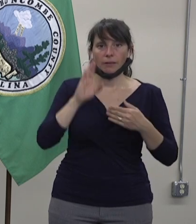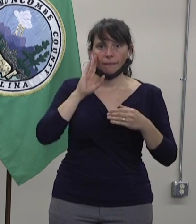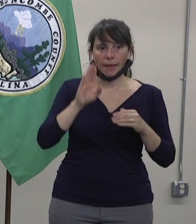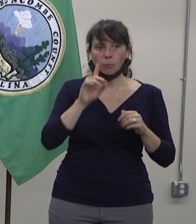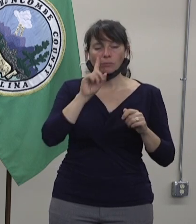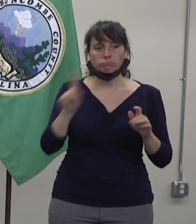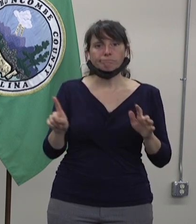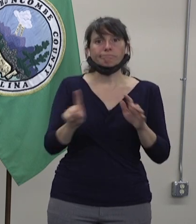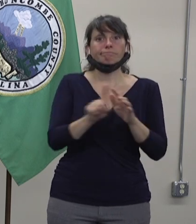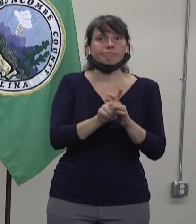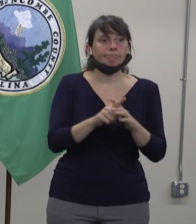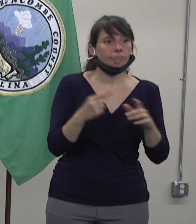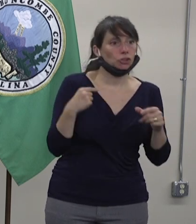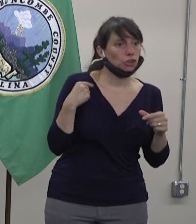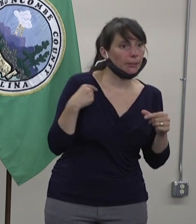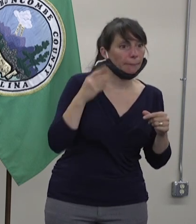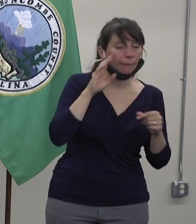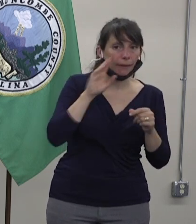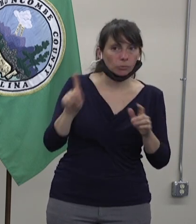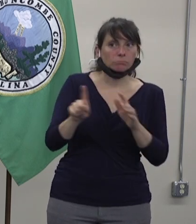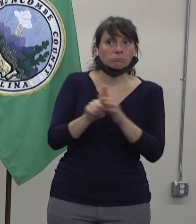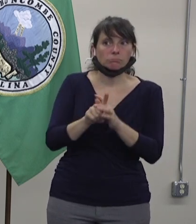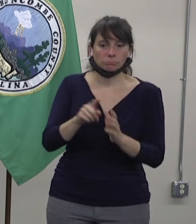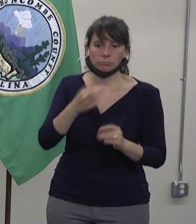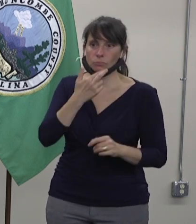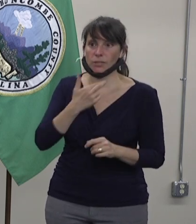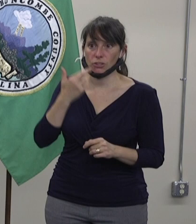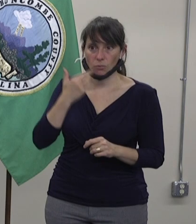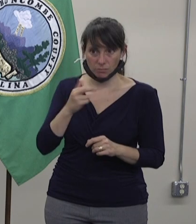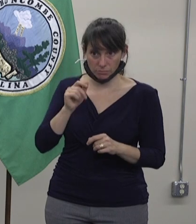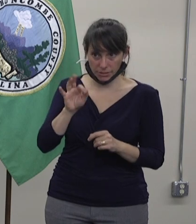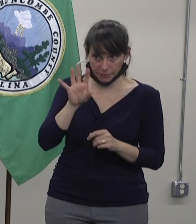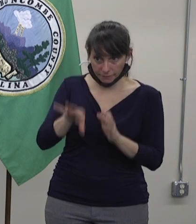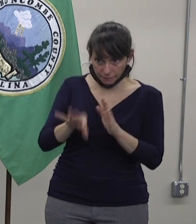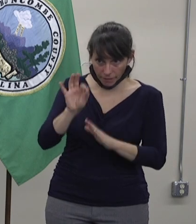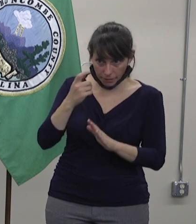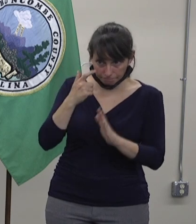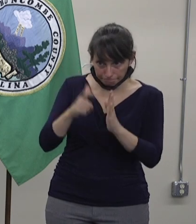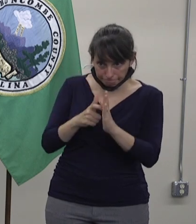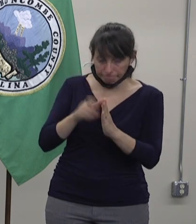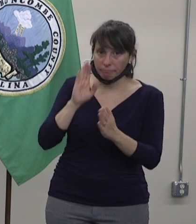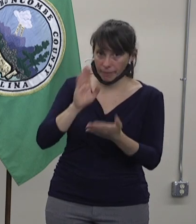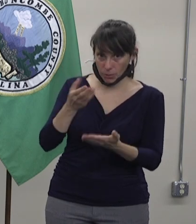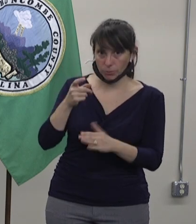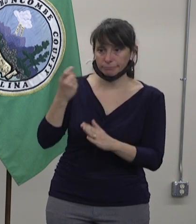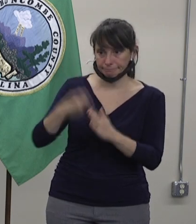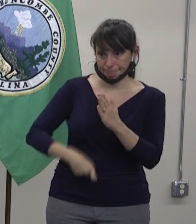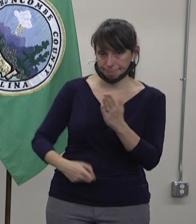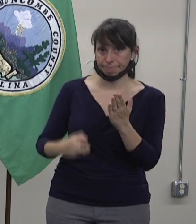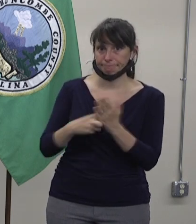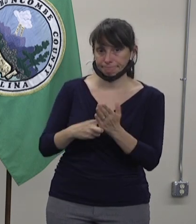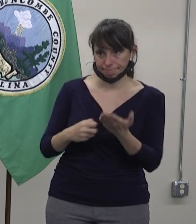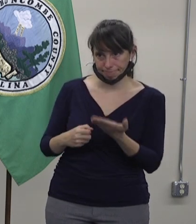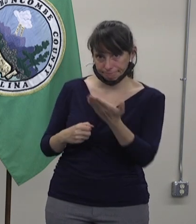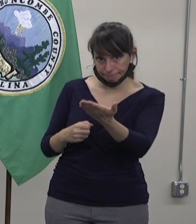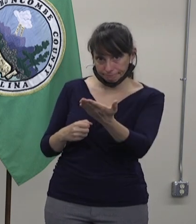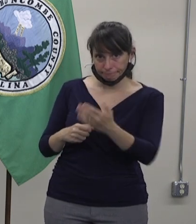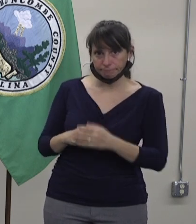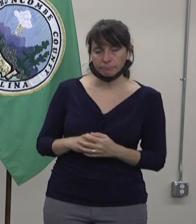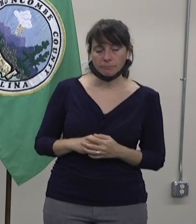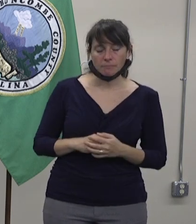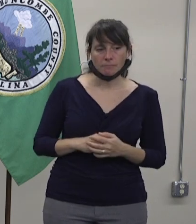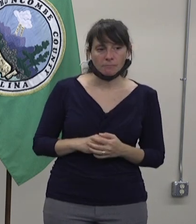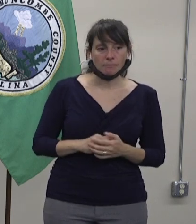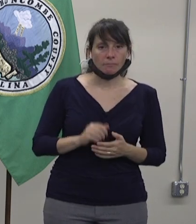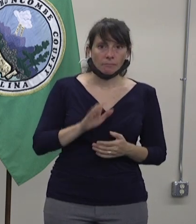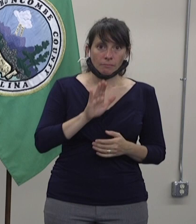will issue warnings and citations. Based on the observations of this response team, we will make the determination